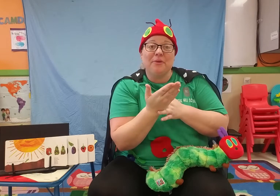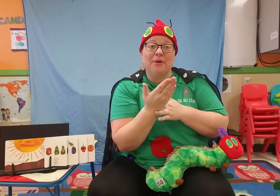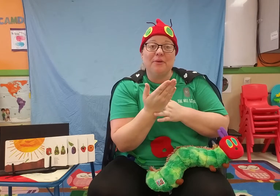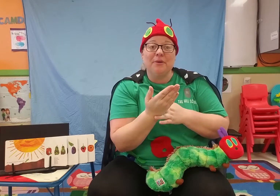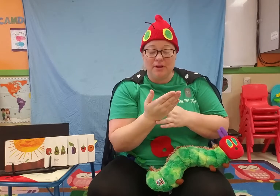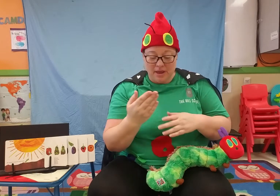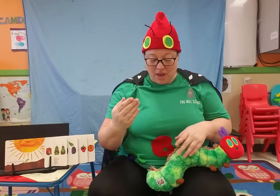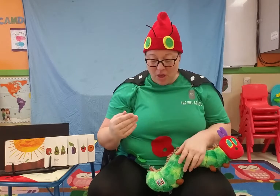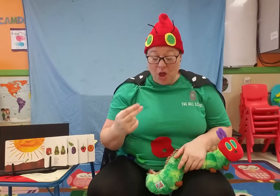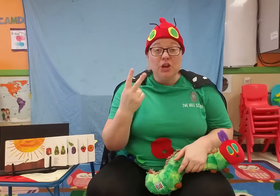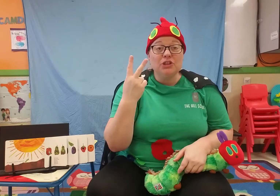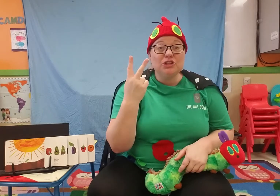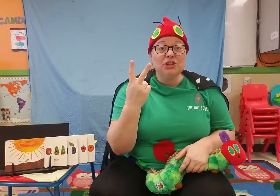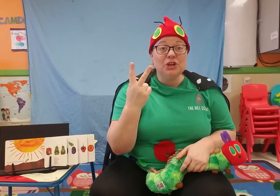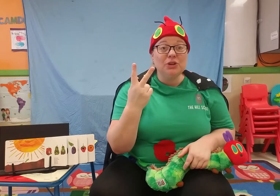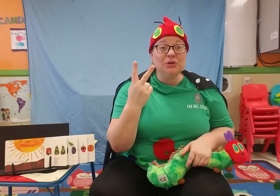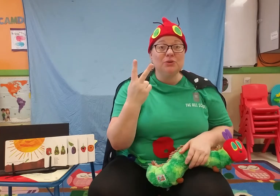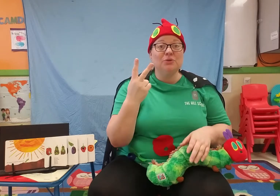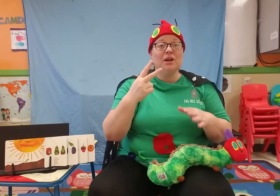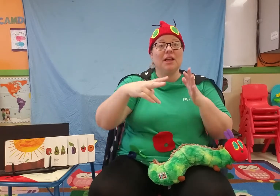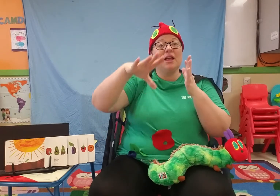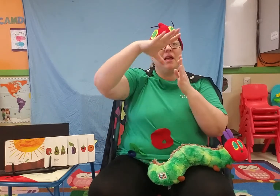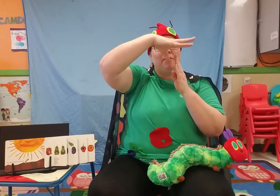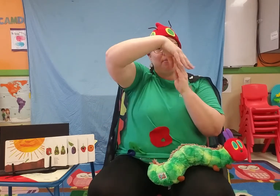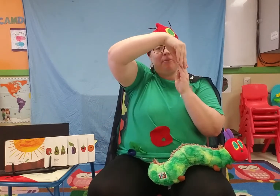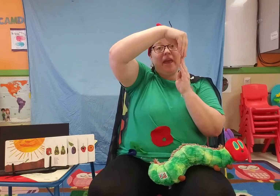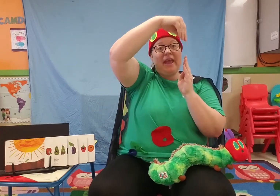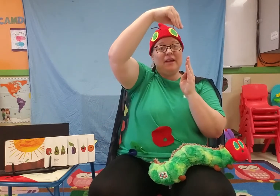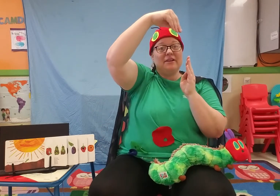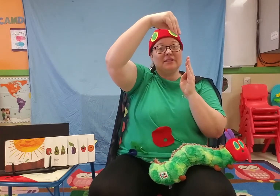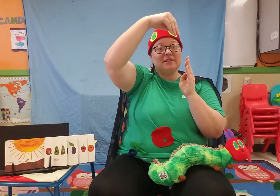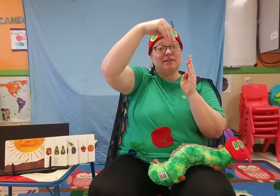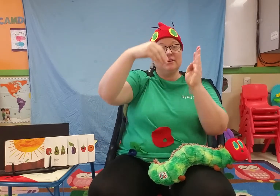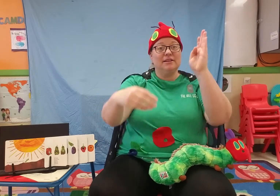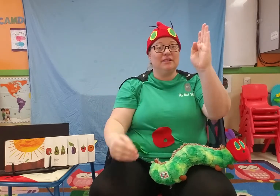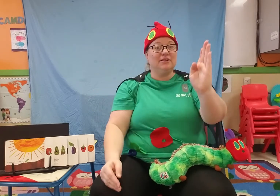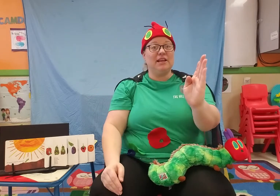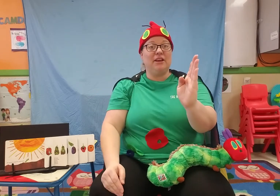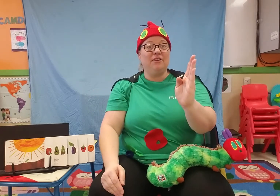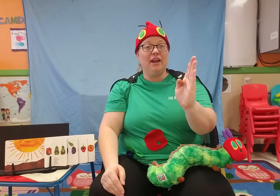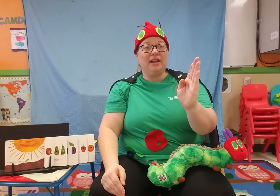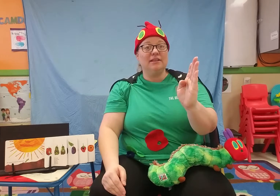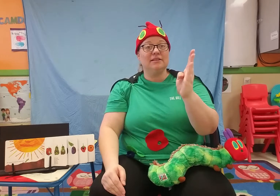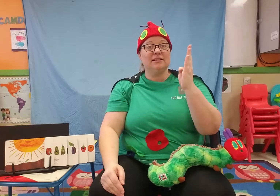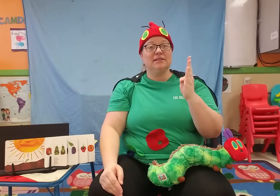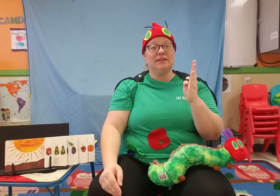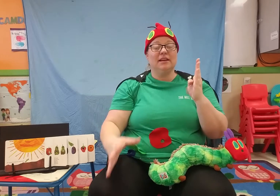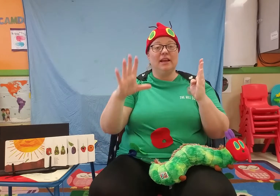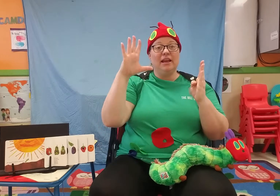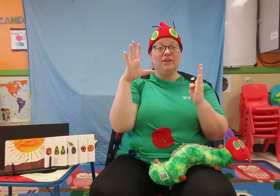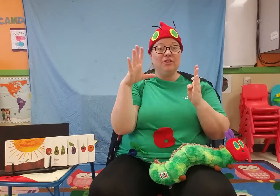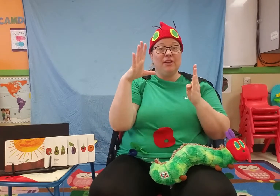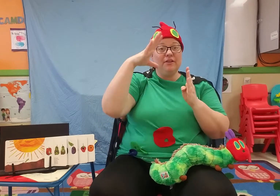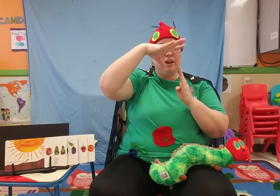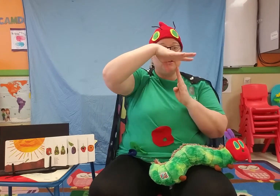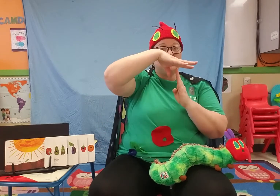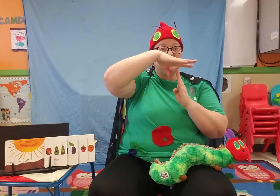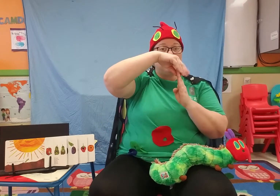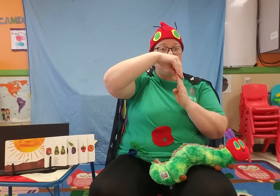through two pears. You take your hand, and your other hand goes on top of